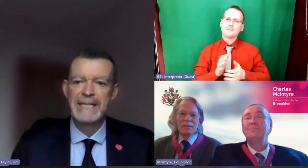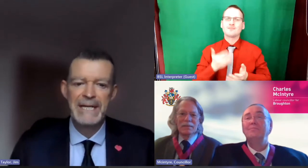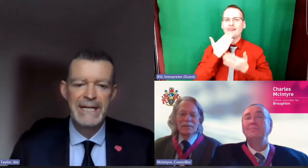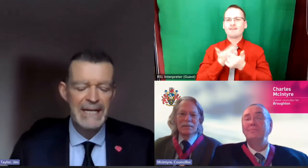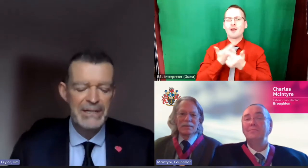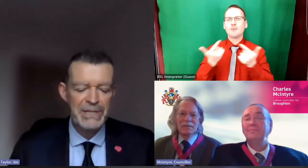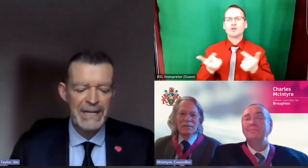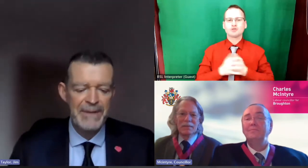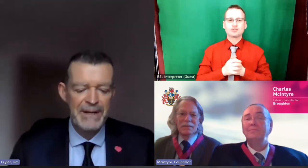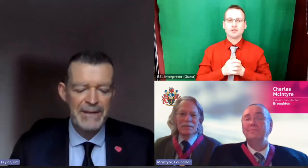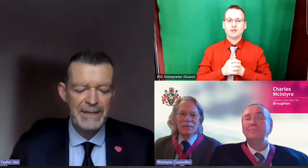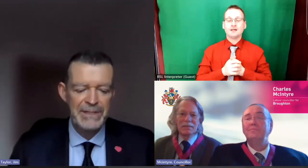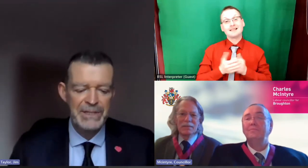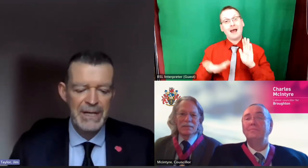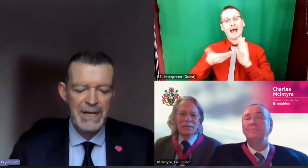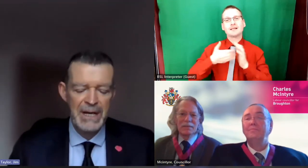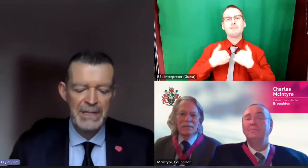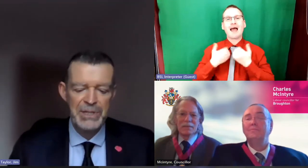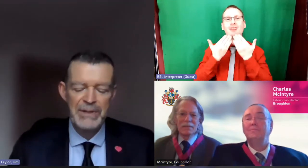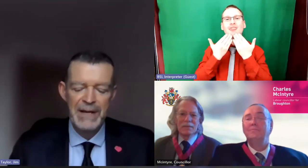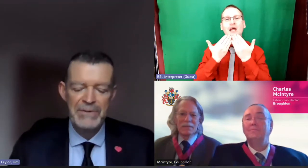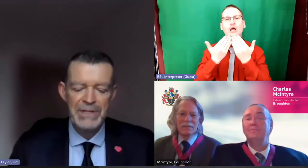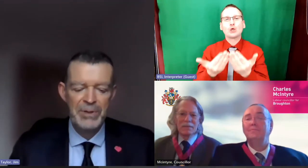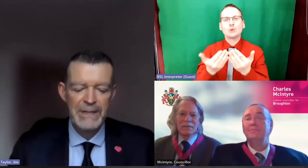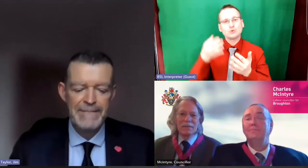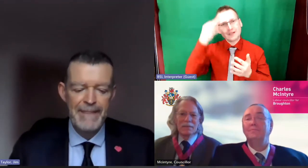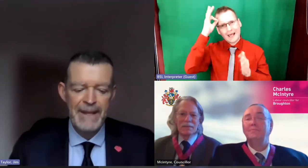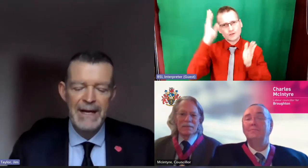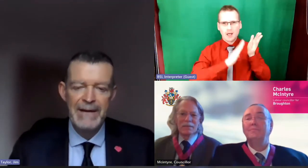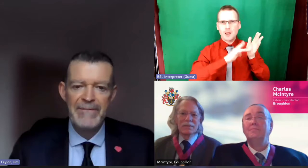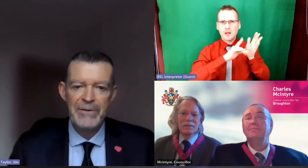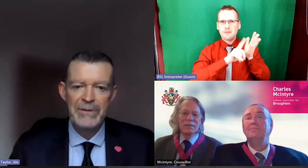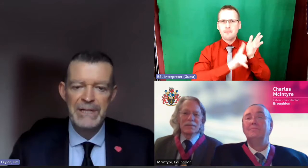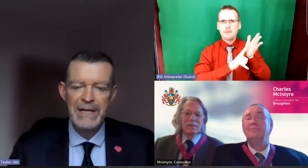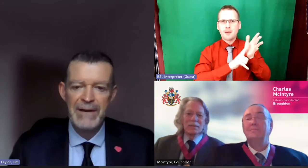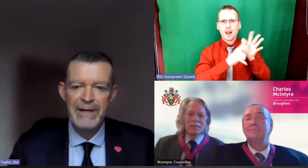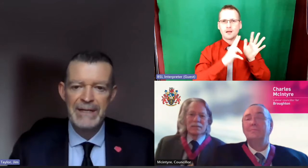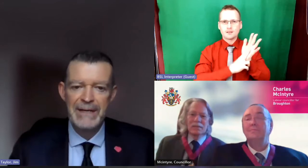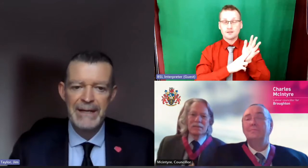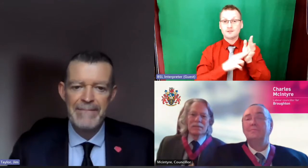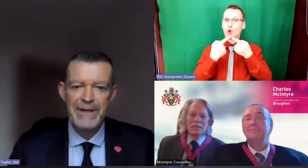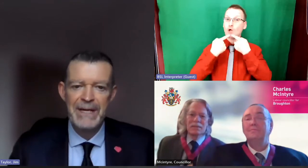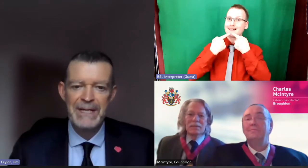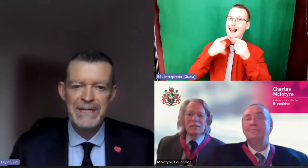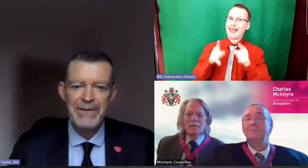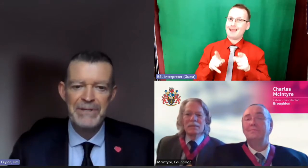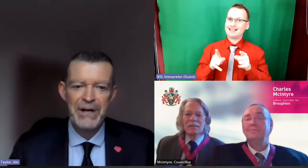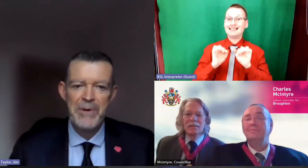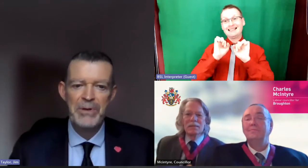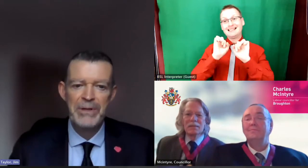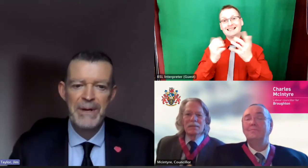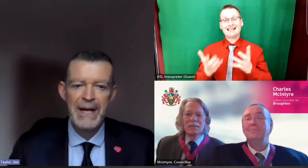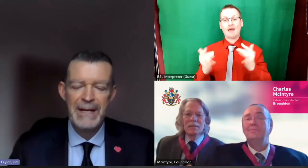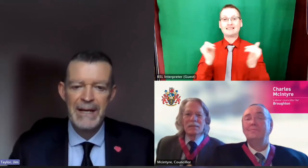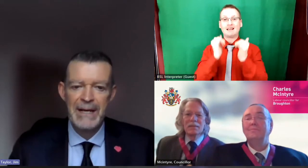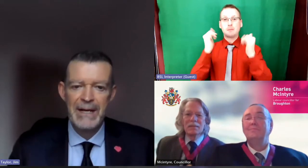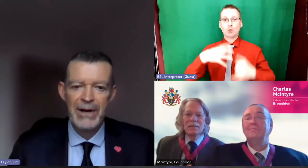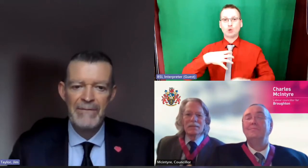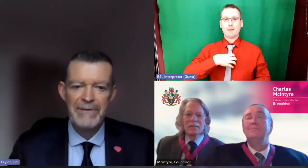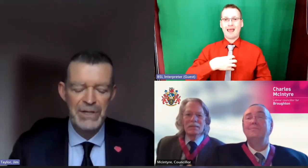Councillor McIntyre. Can I just add my thanks to Councillor Mullen for declaring that he is now the ceremonial